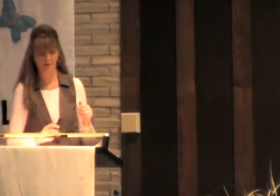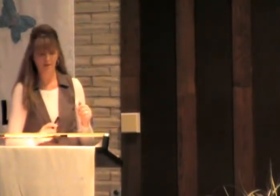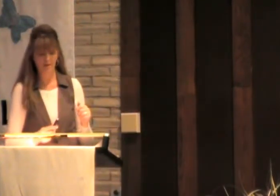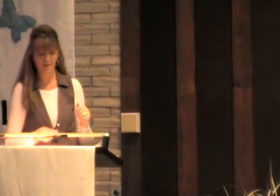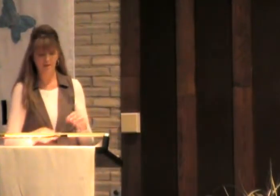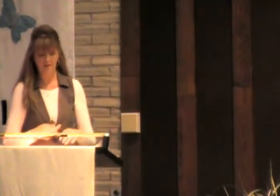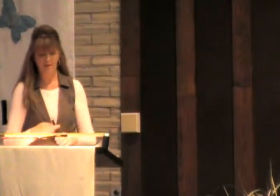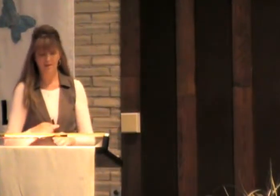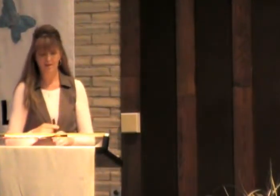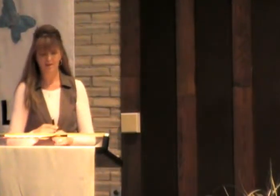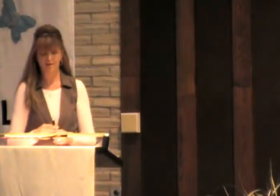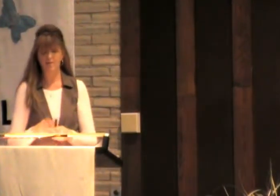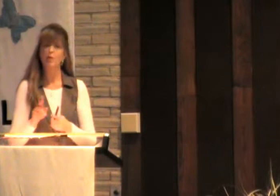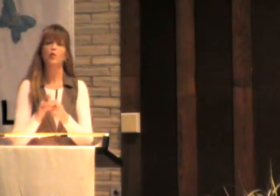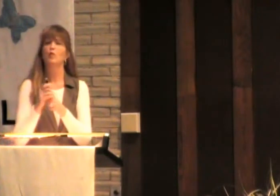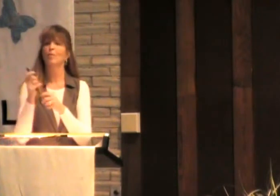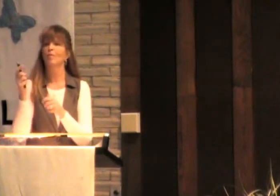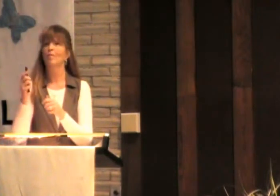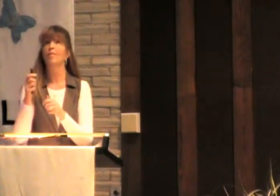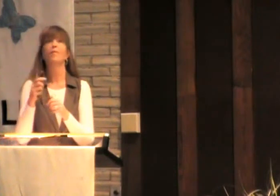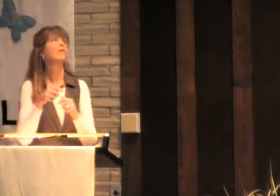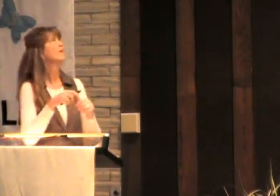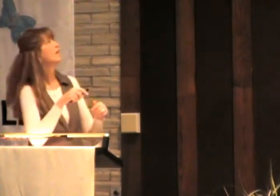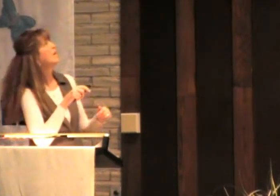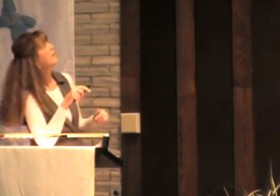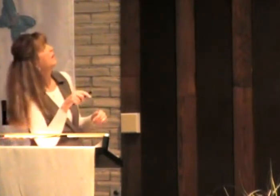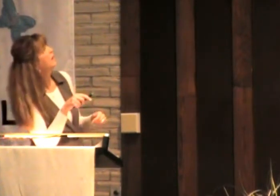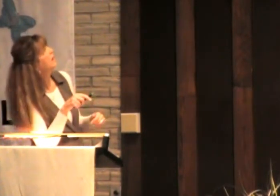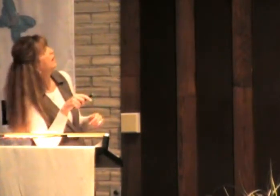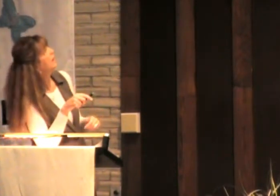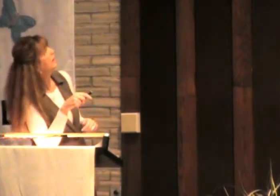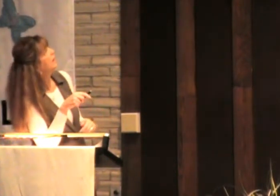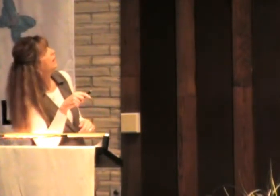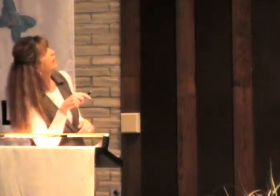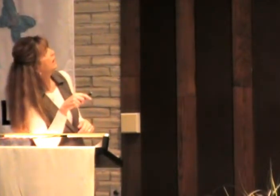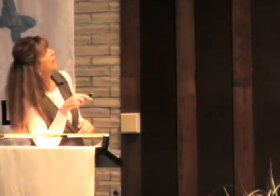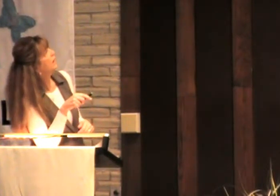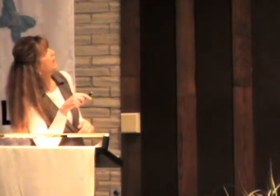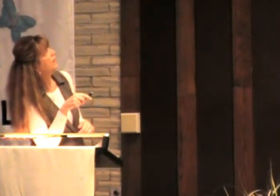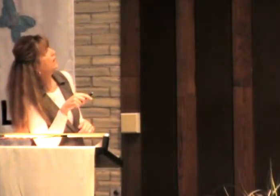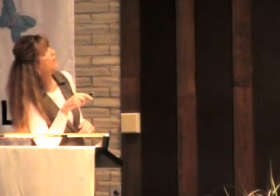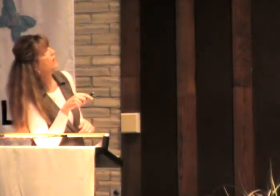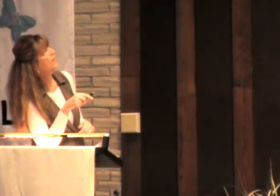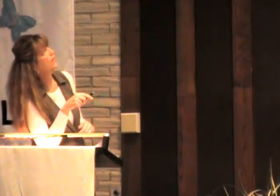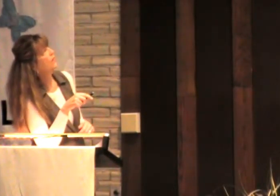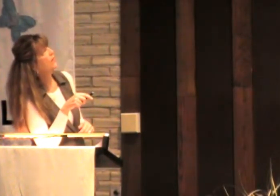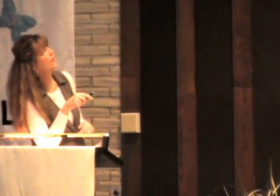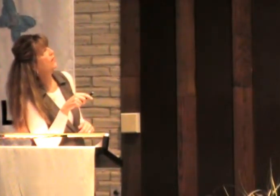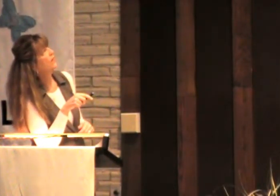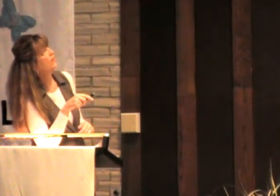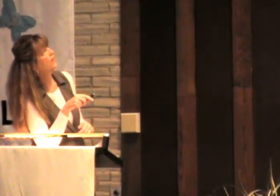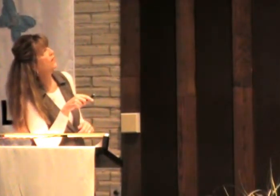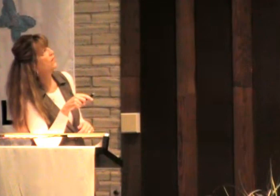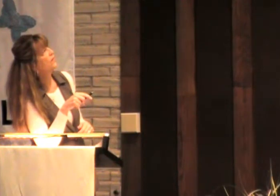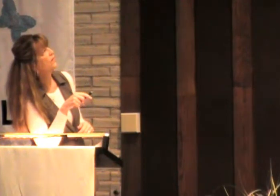who is he saying? That? The Lord Jesus. Is this going to work? There we go.